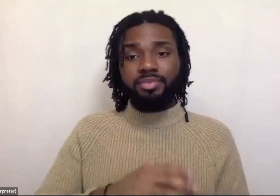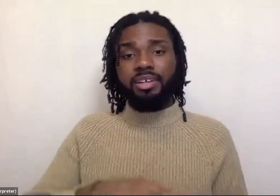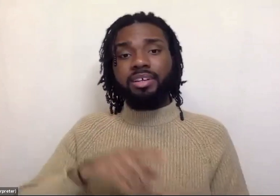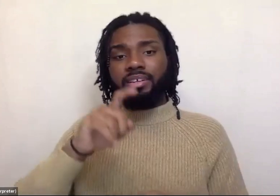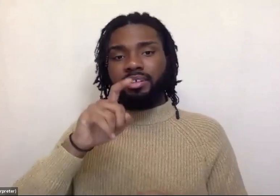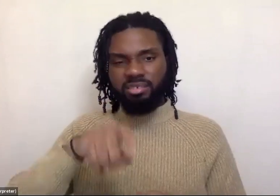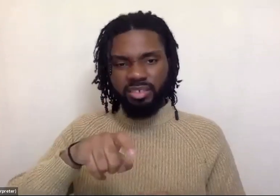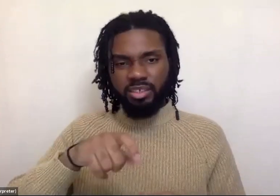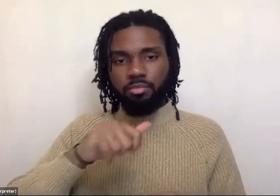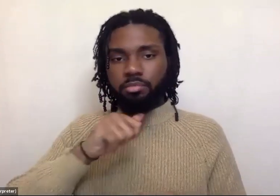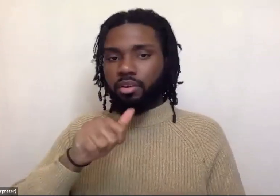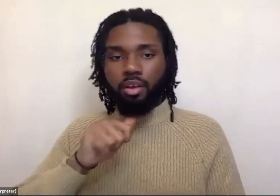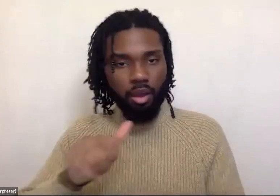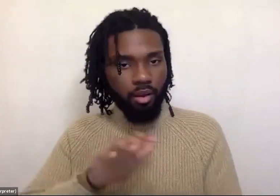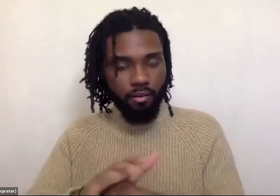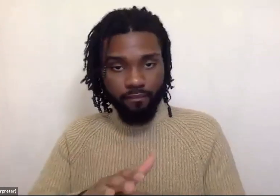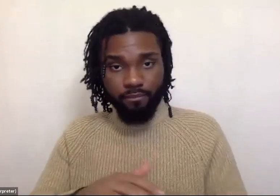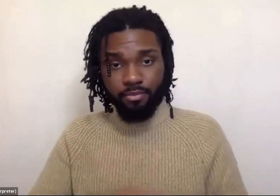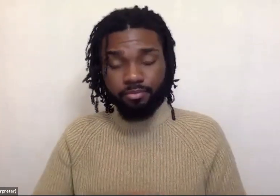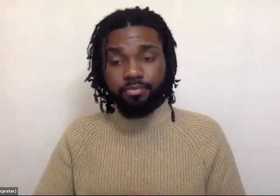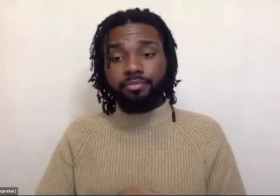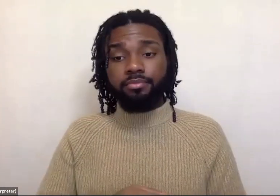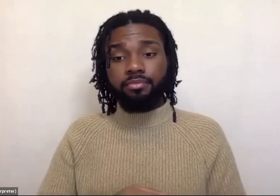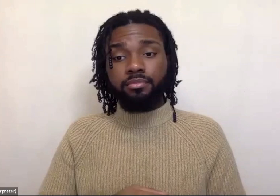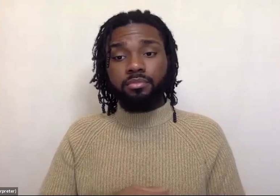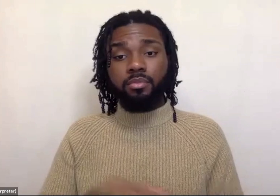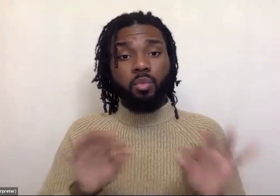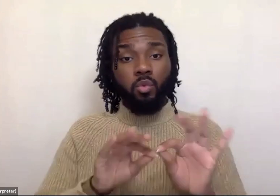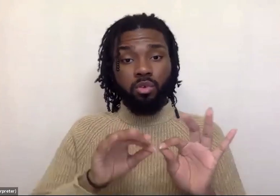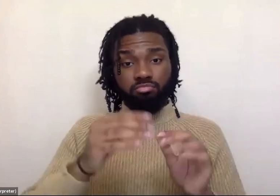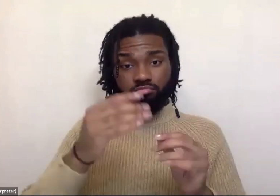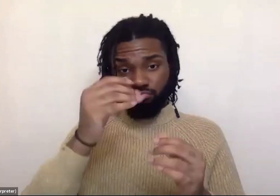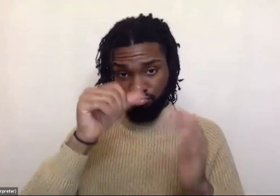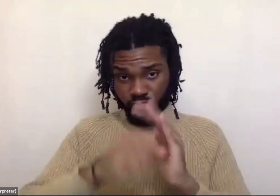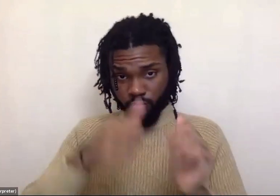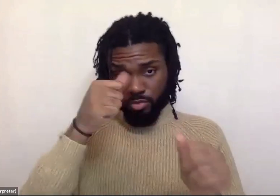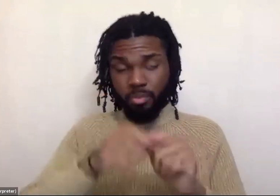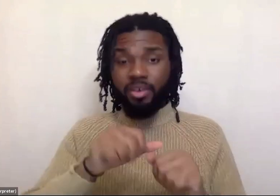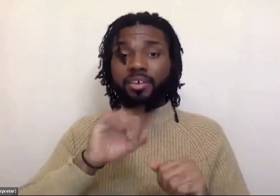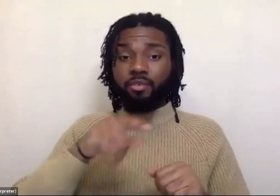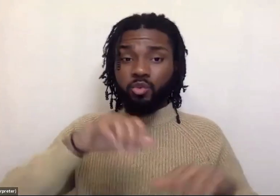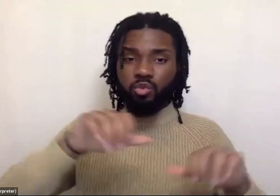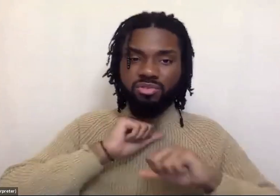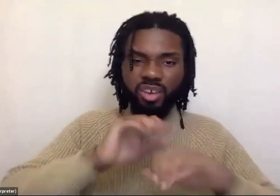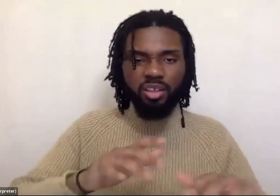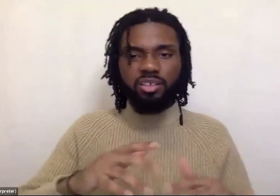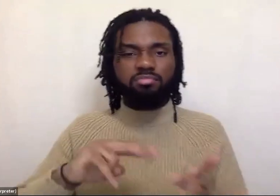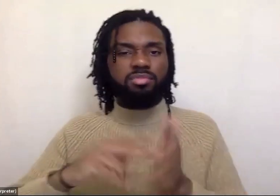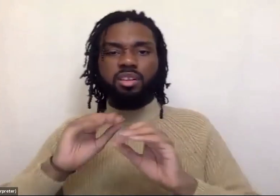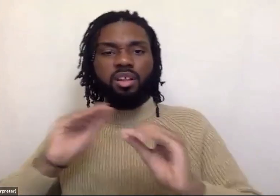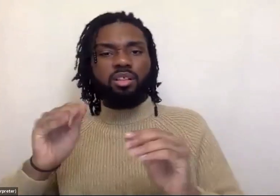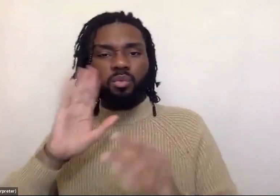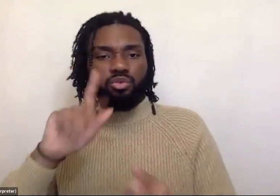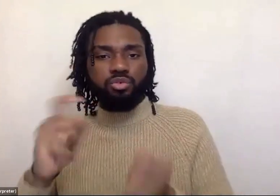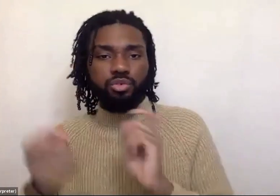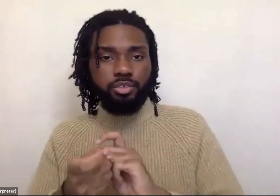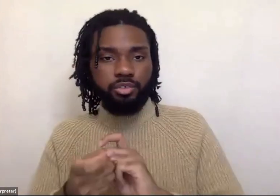we understood is that if you do nothing, nothing changes for the better. If you do nothing, nothing changes.